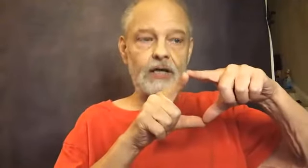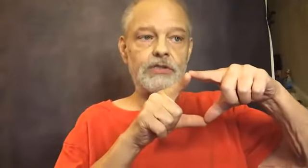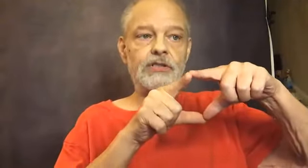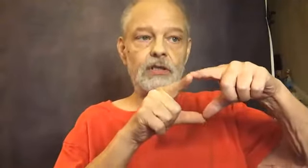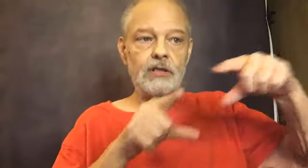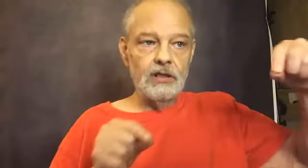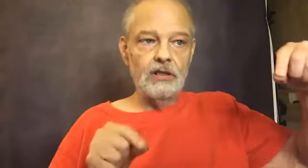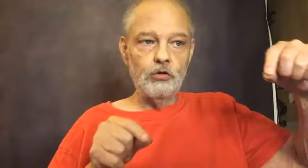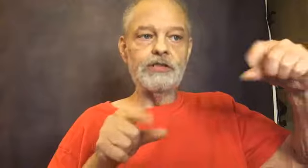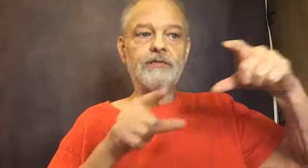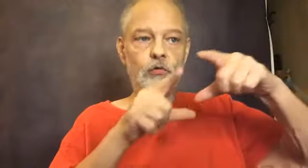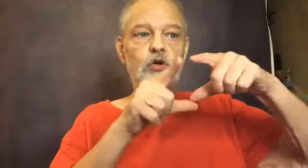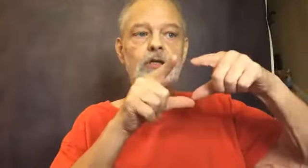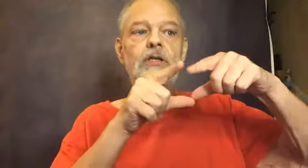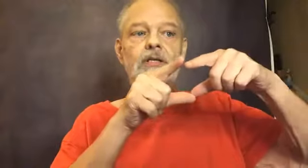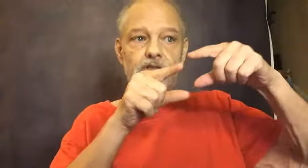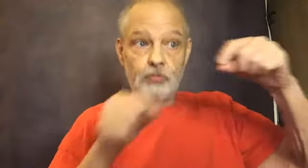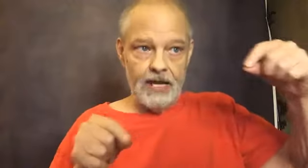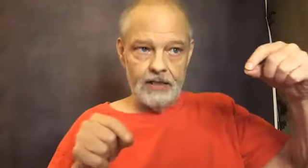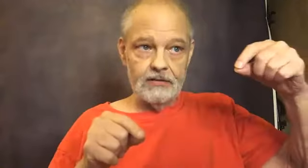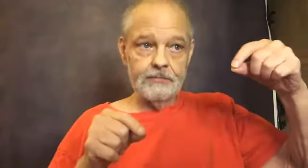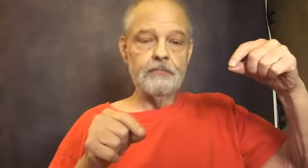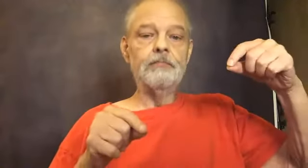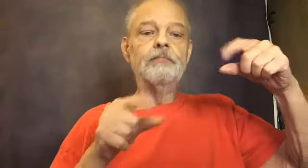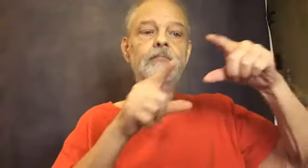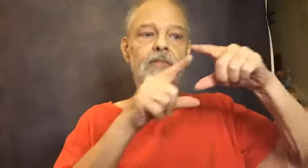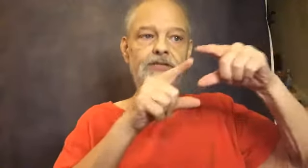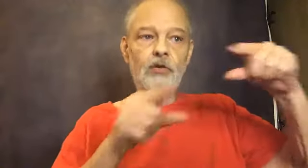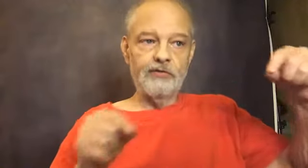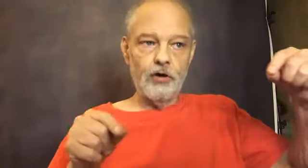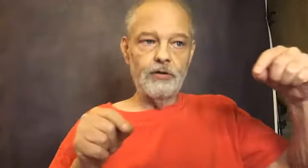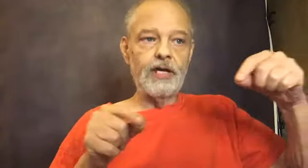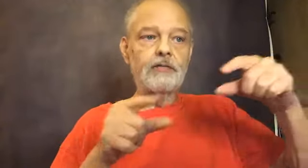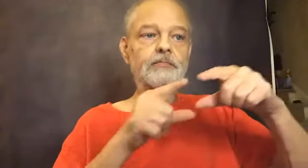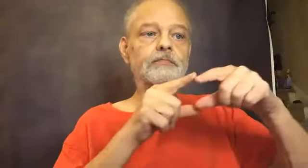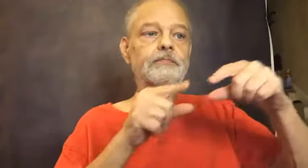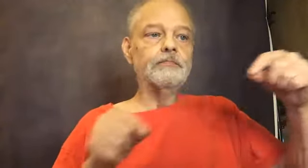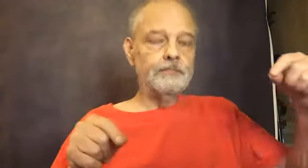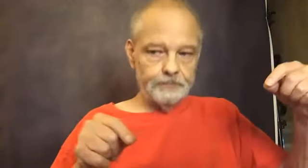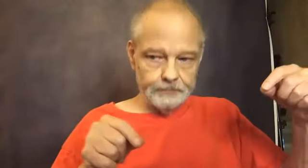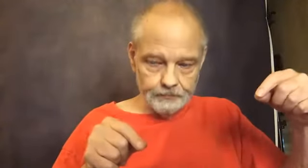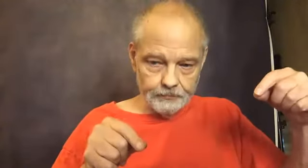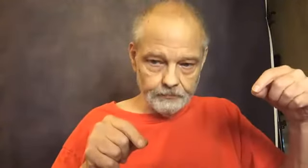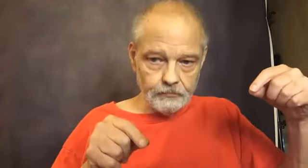language uses for Japan. And so we borrowed that.